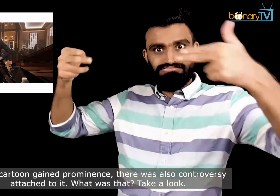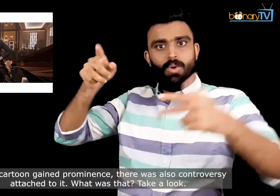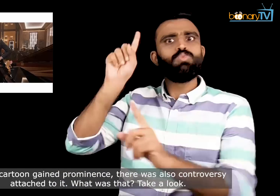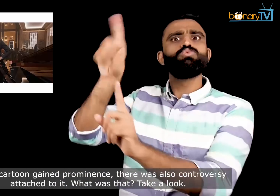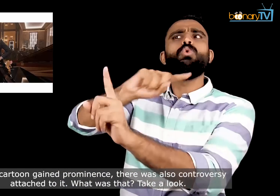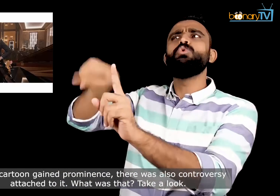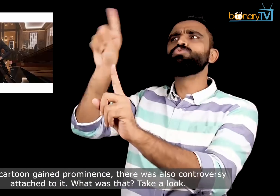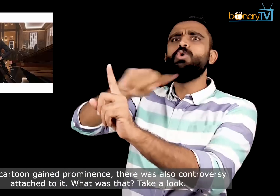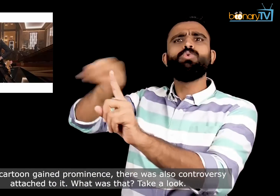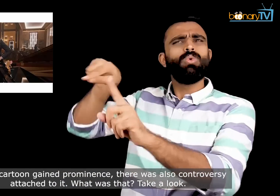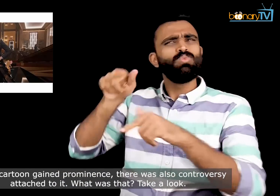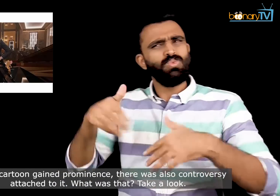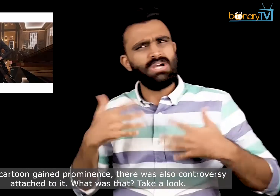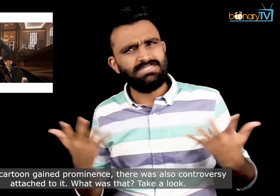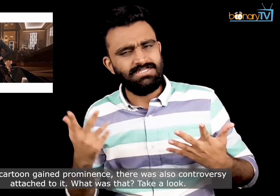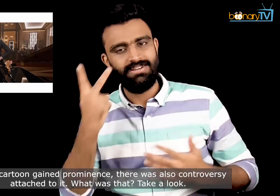that? Take a look.